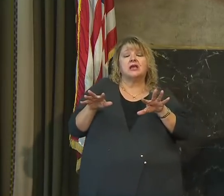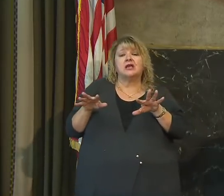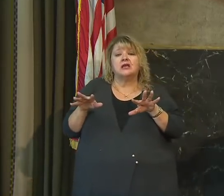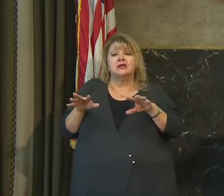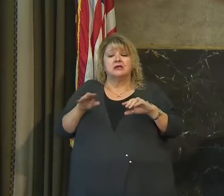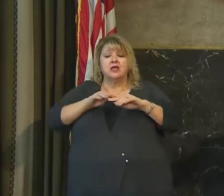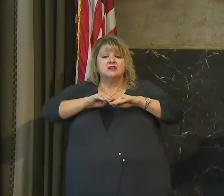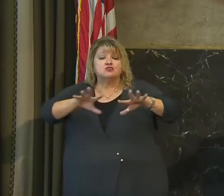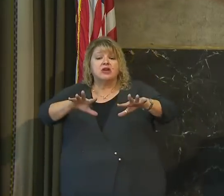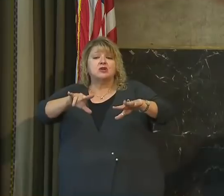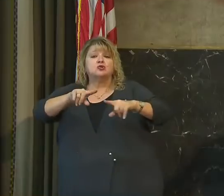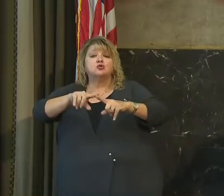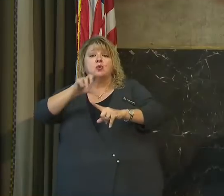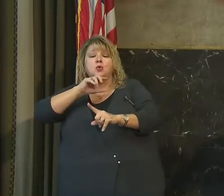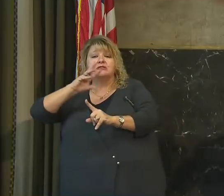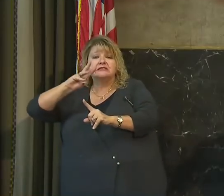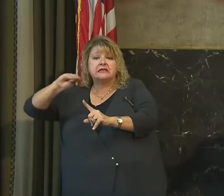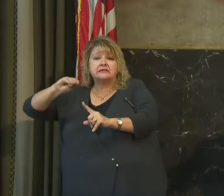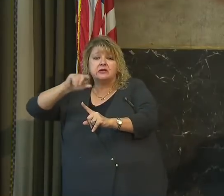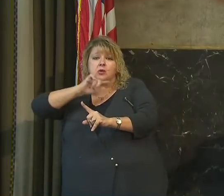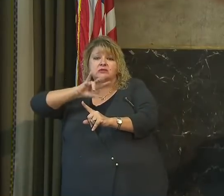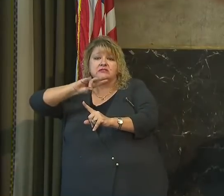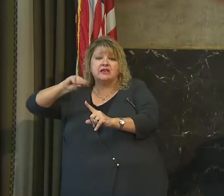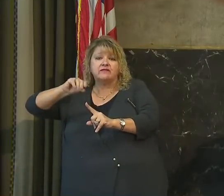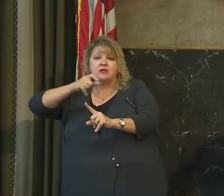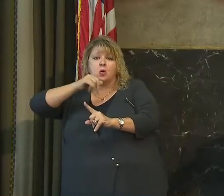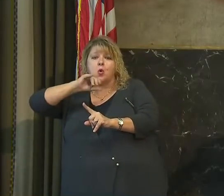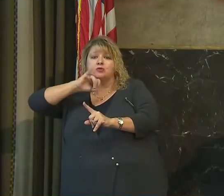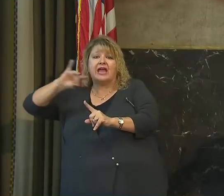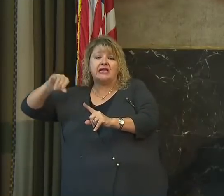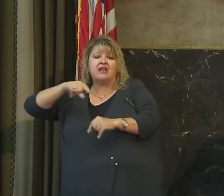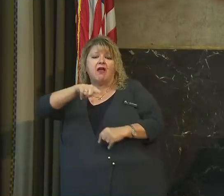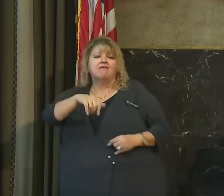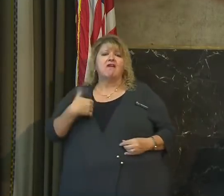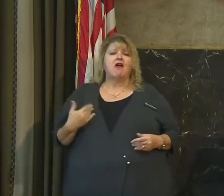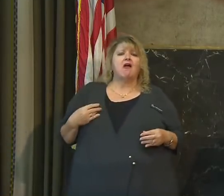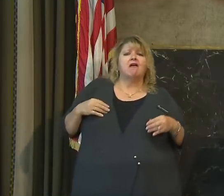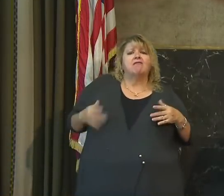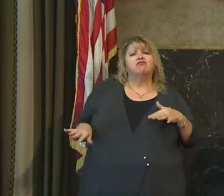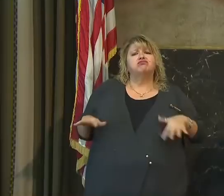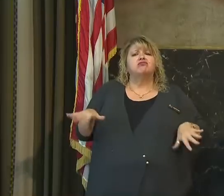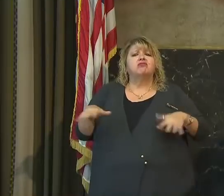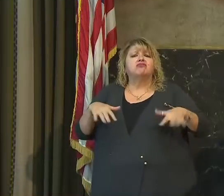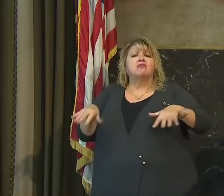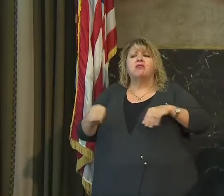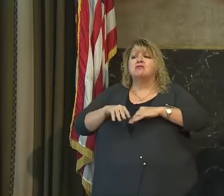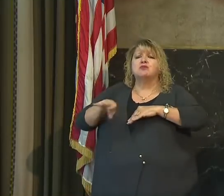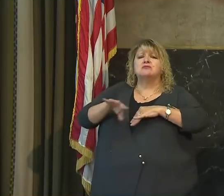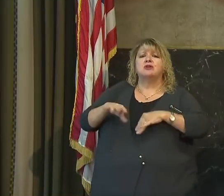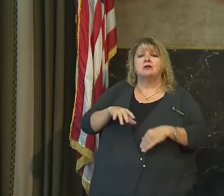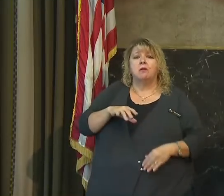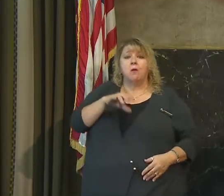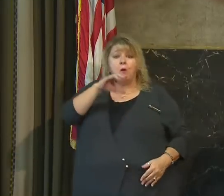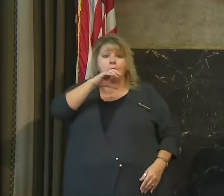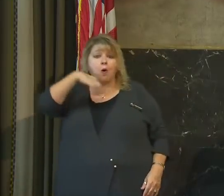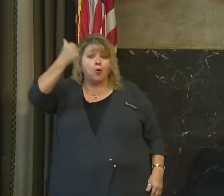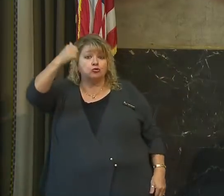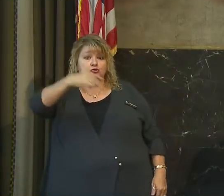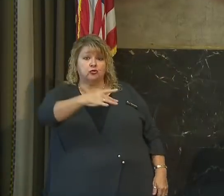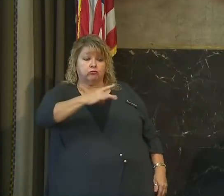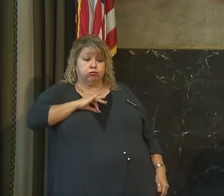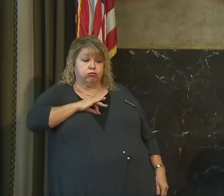60 and 70 and 80-year-olds who were actually paying the price for that. Now you're seeing many more people in that 18